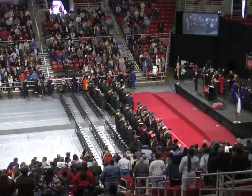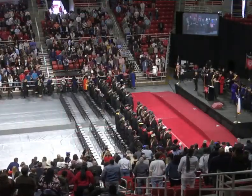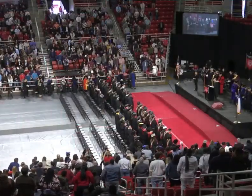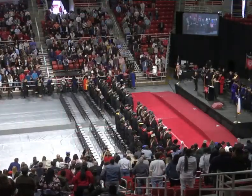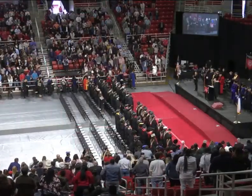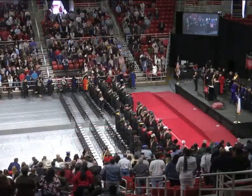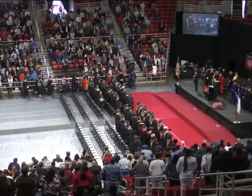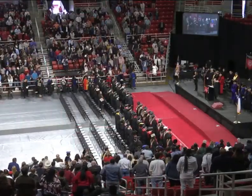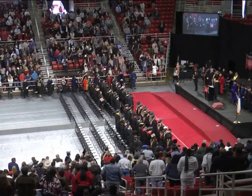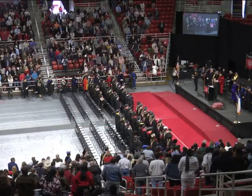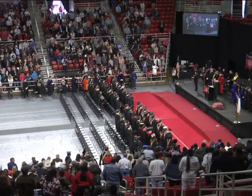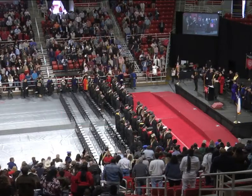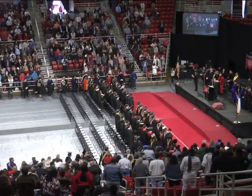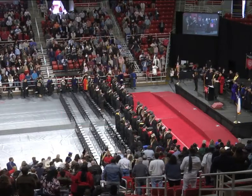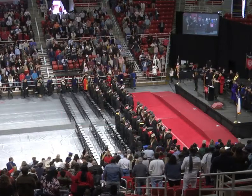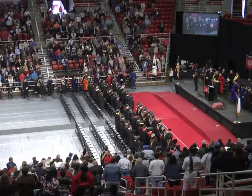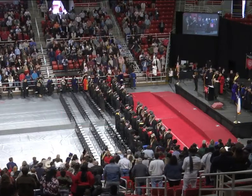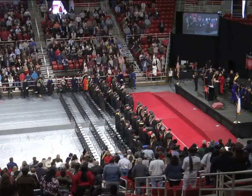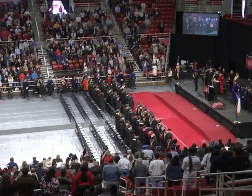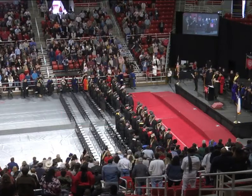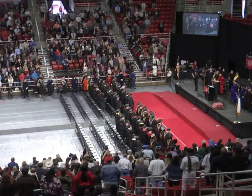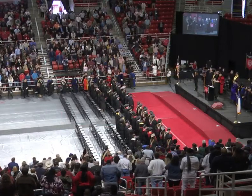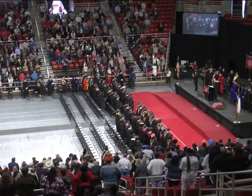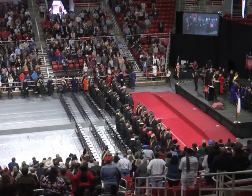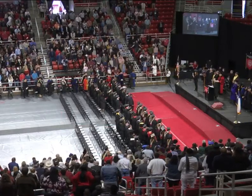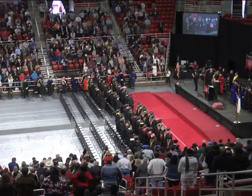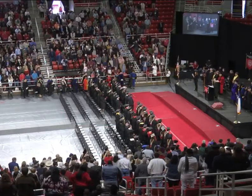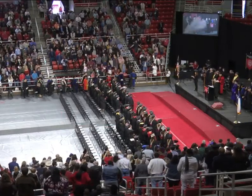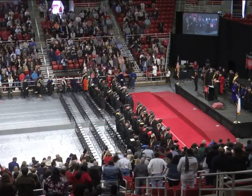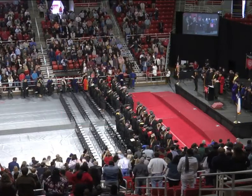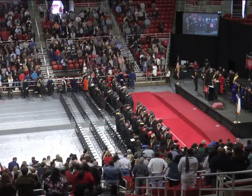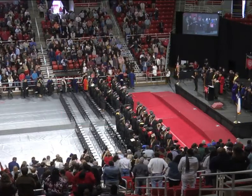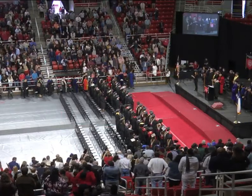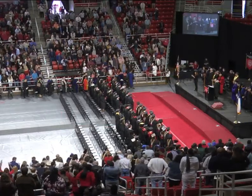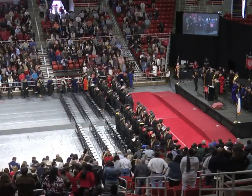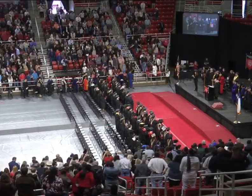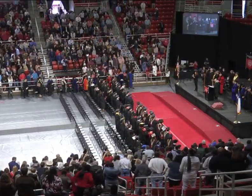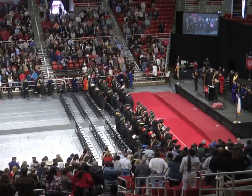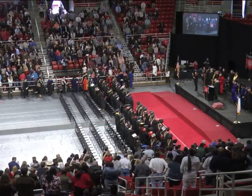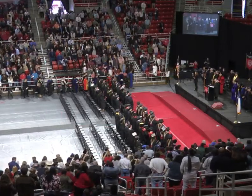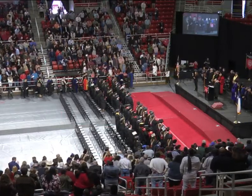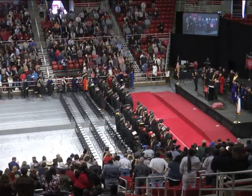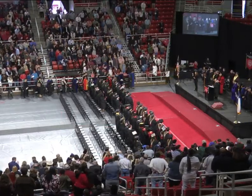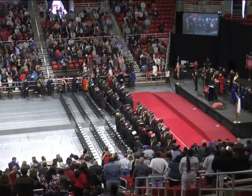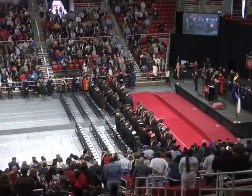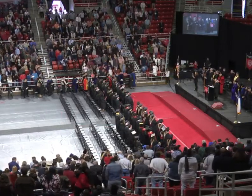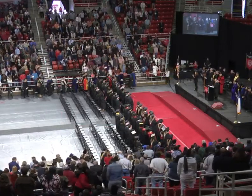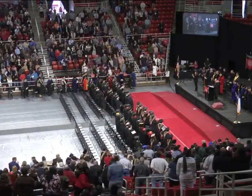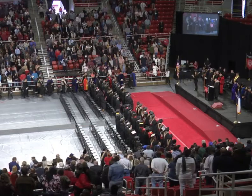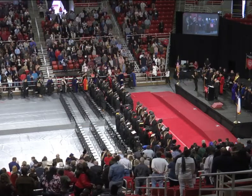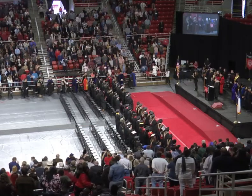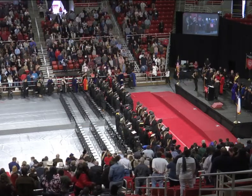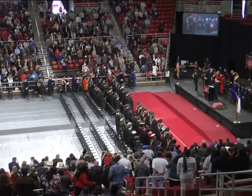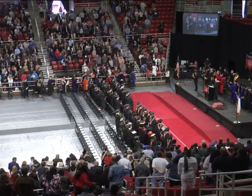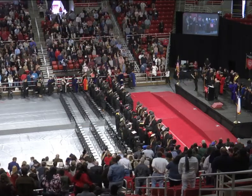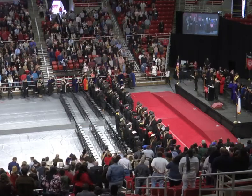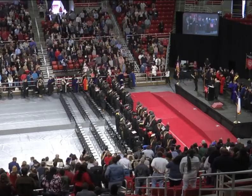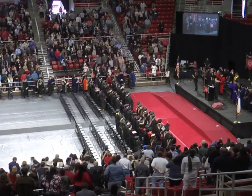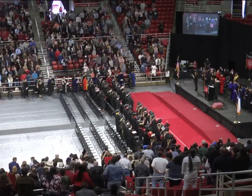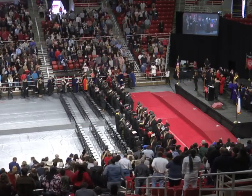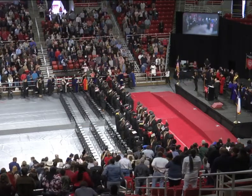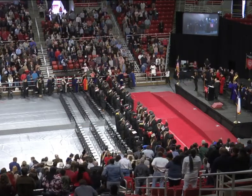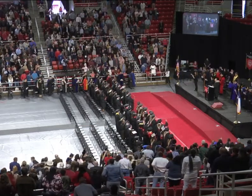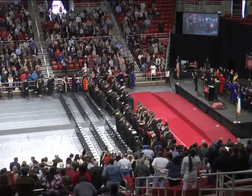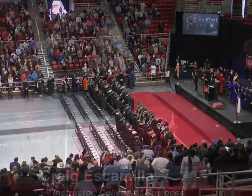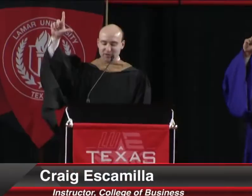Please join me in singing the alma mater. You will find the words in your program on the program page. If you'll join me and raise your right hand, form an L